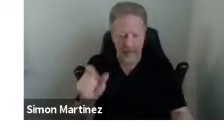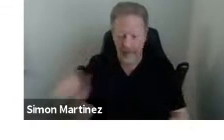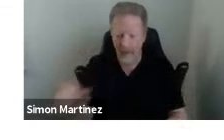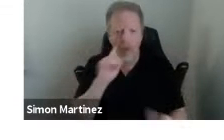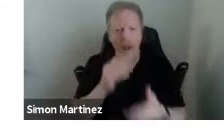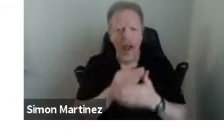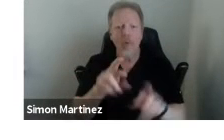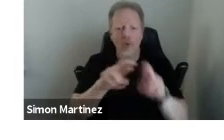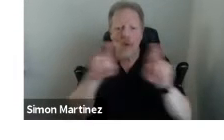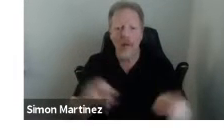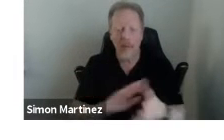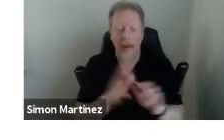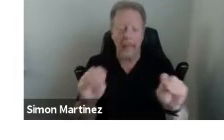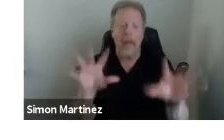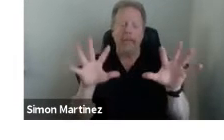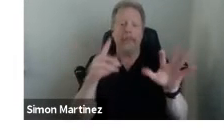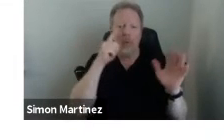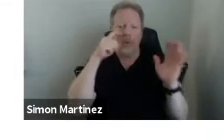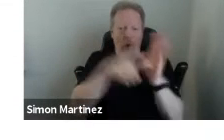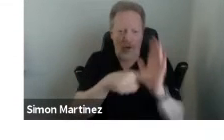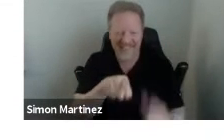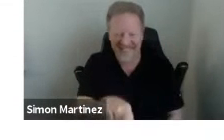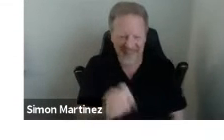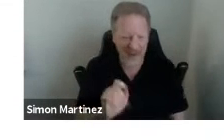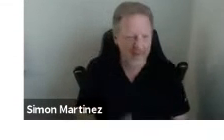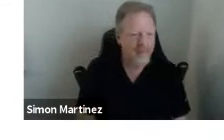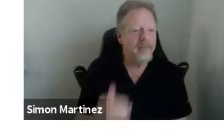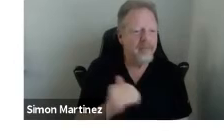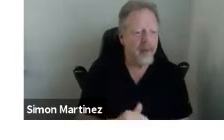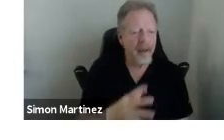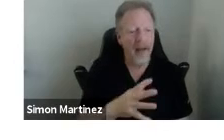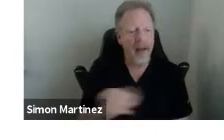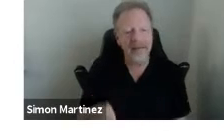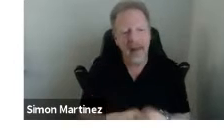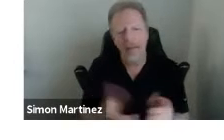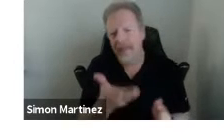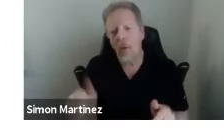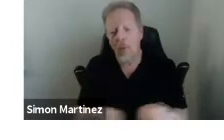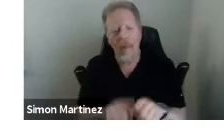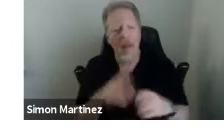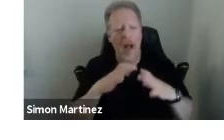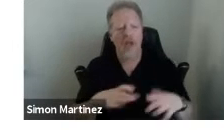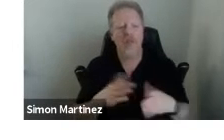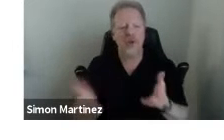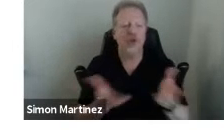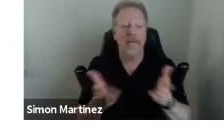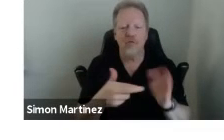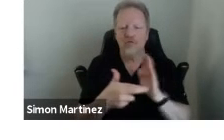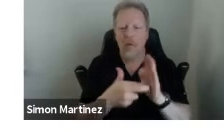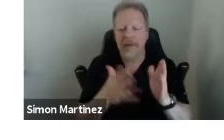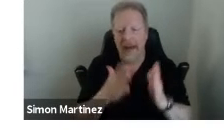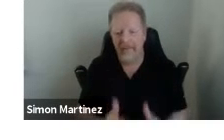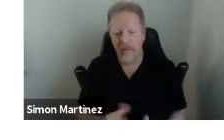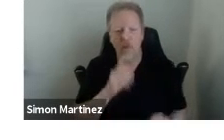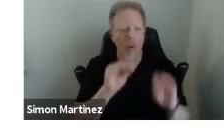your resume get noticed, okay? And same thing for customer service representative. So that's what you're going to